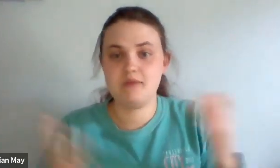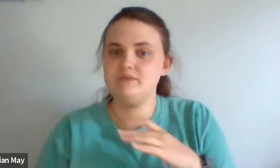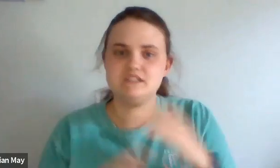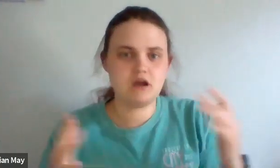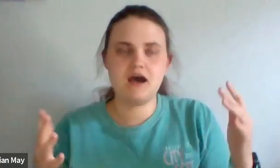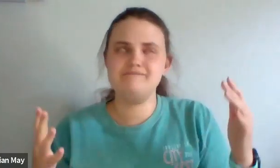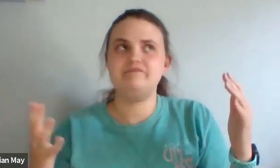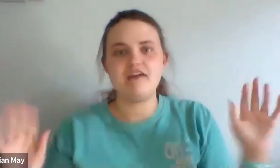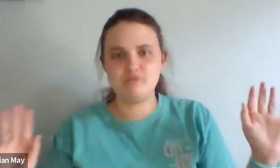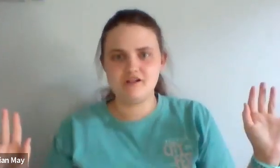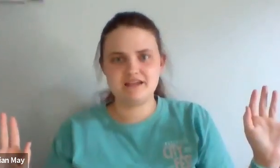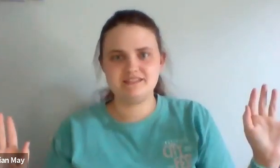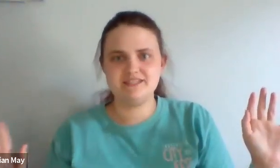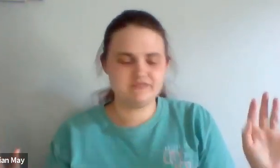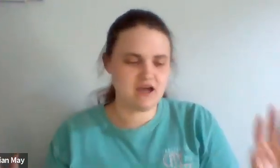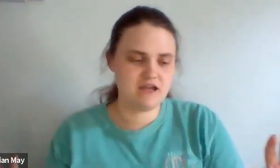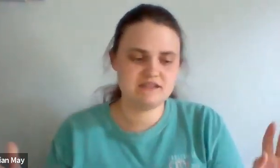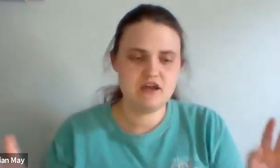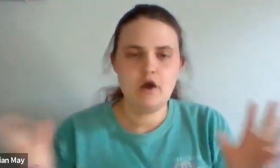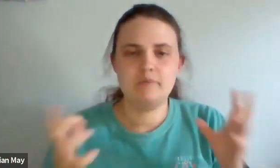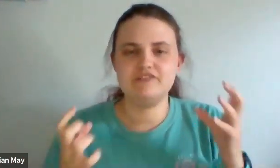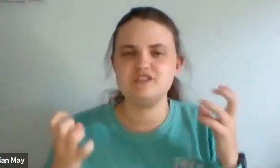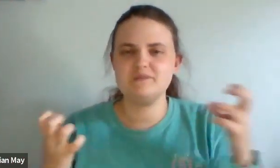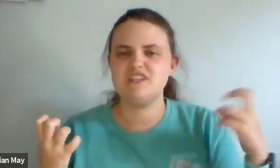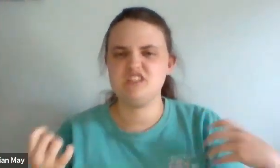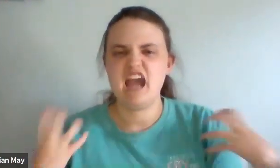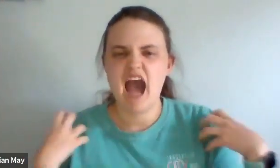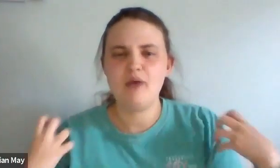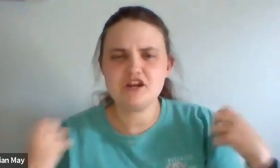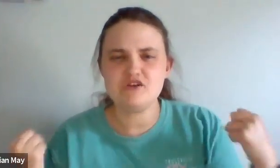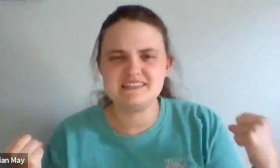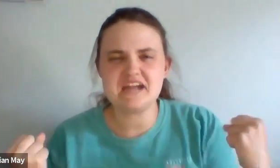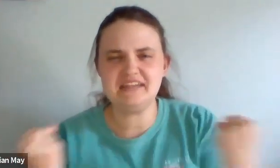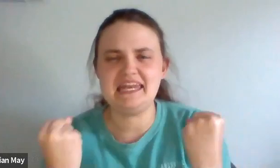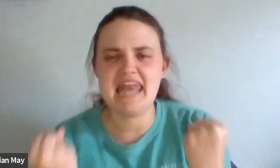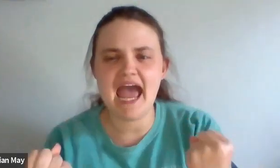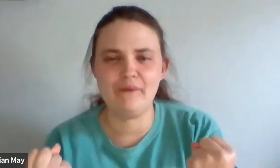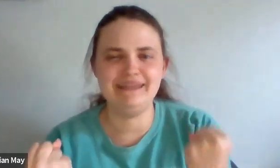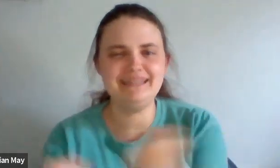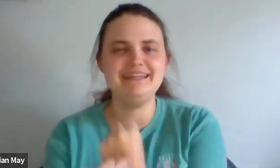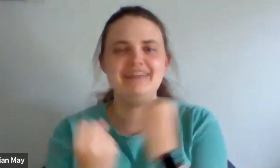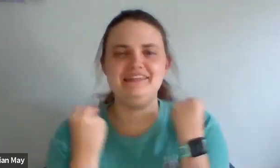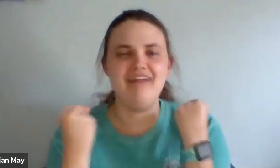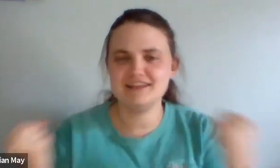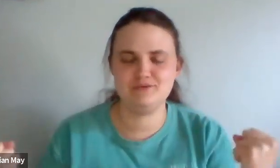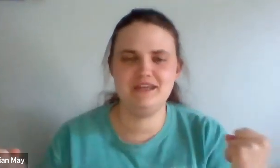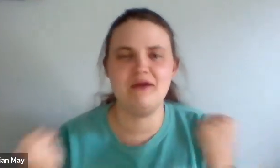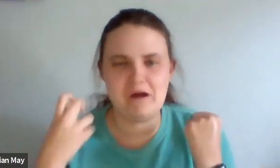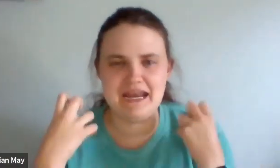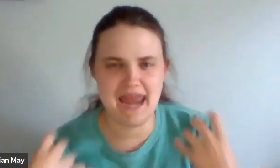we still got 5 more classes of signs, but if there's something that's just like, I want to know the sign like now, I needed it like last week and I want it